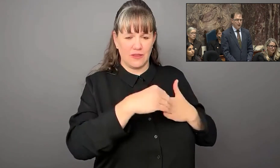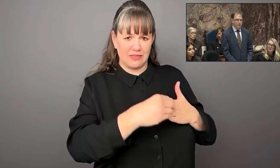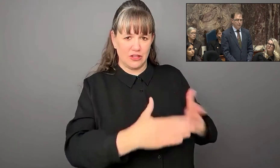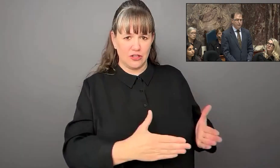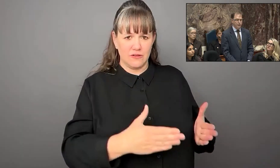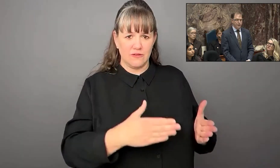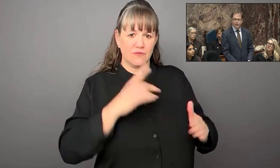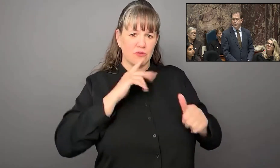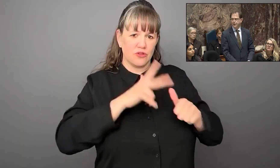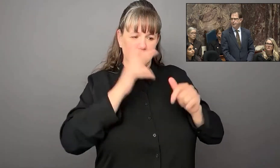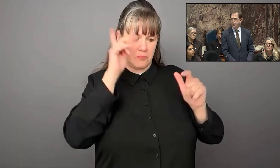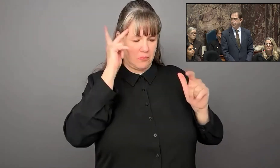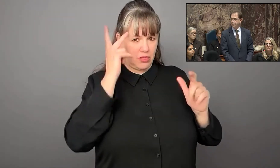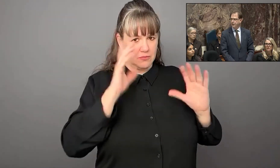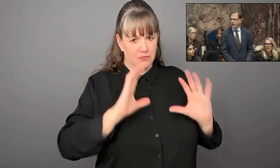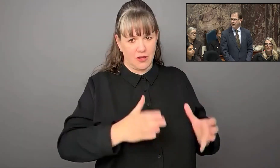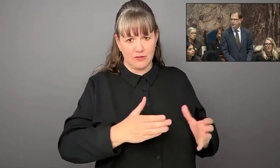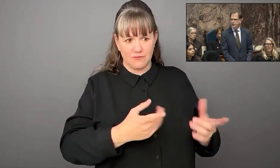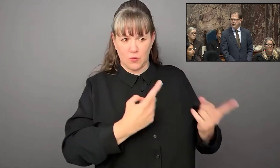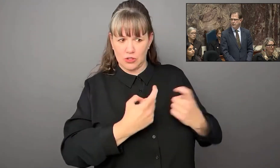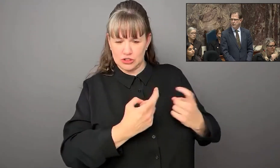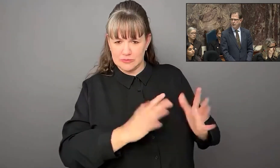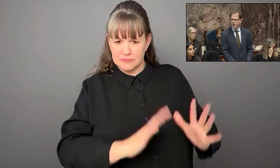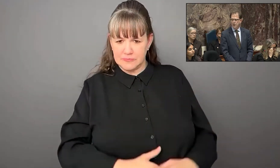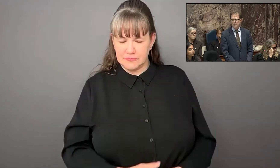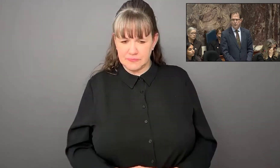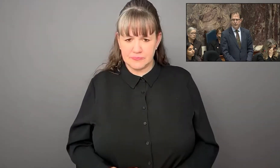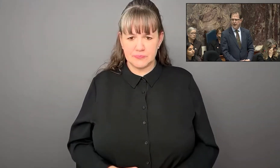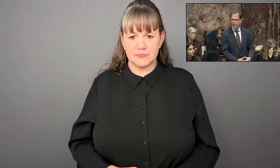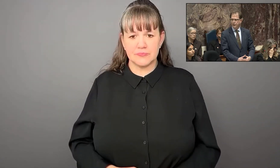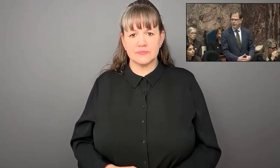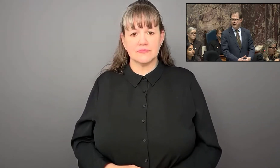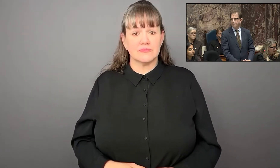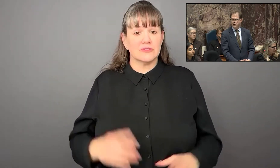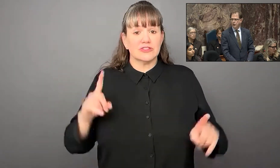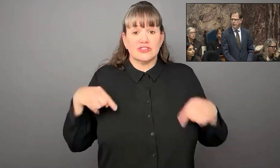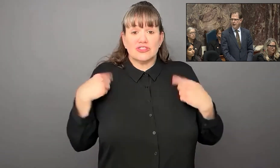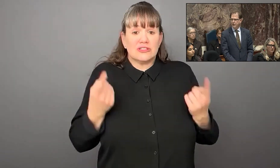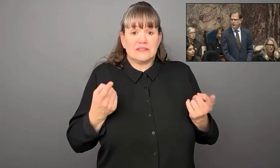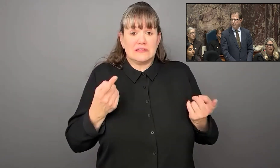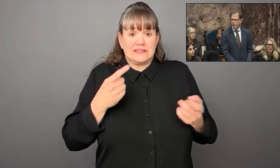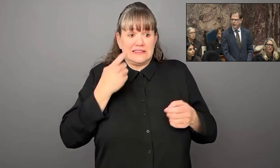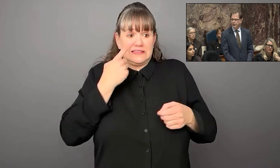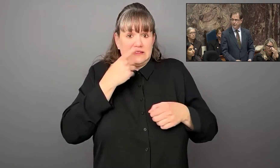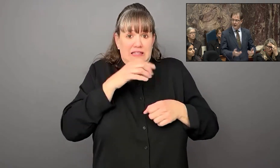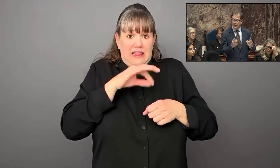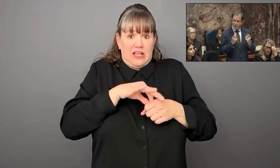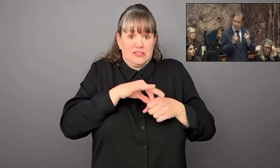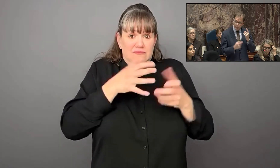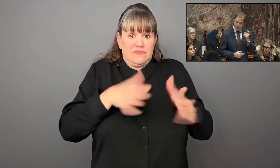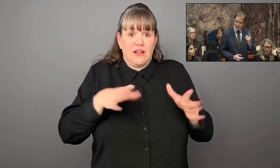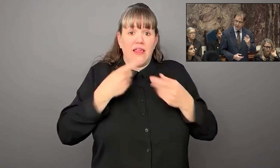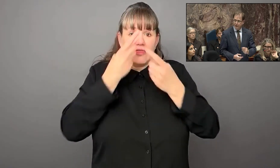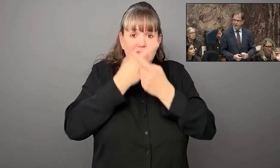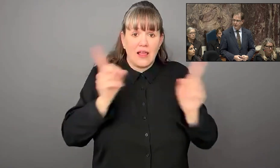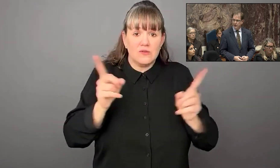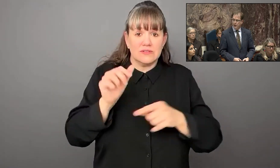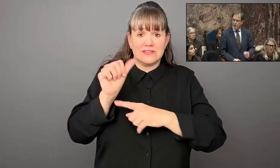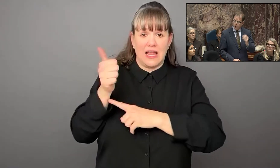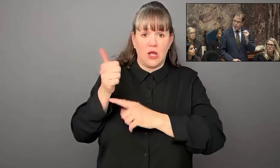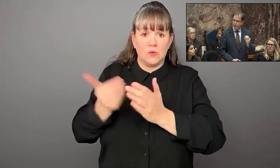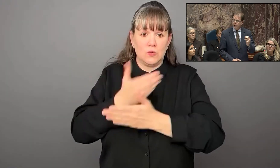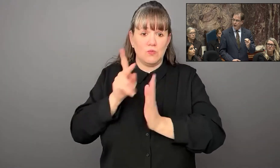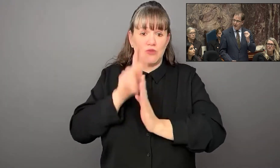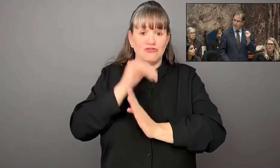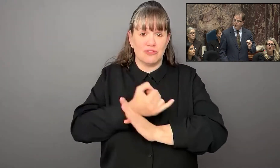Speaker, just in this period since the election, we've announced 10 renewable energy projects and today introduced legislation